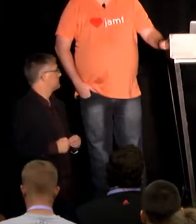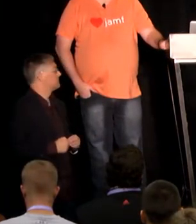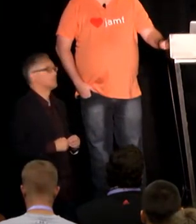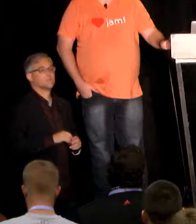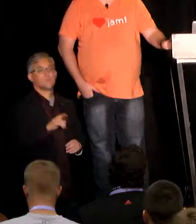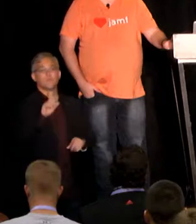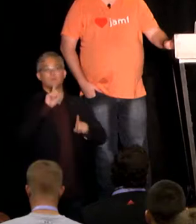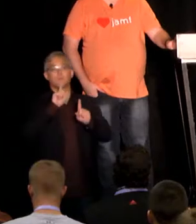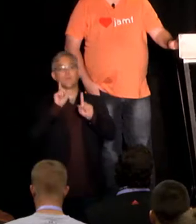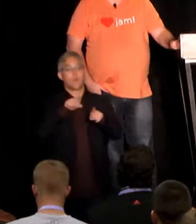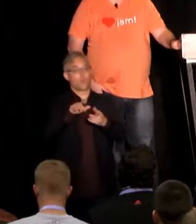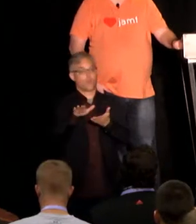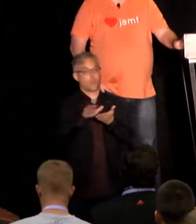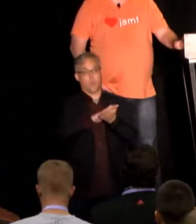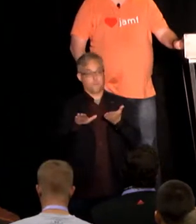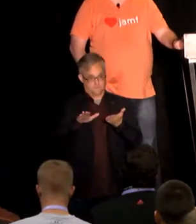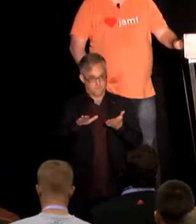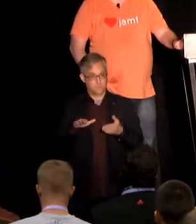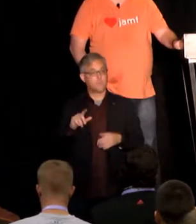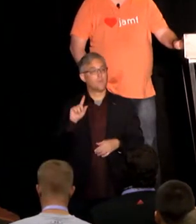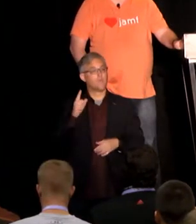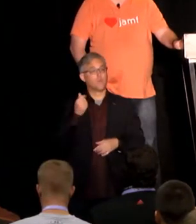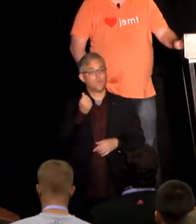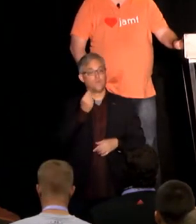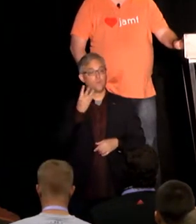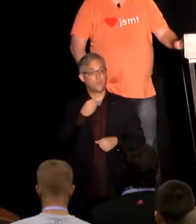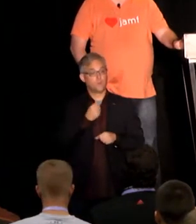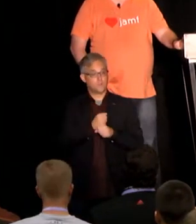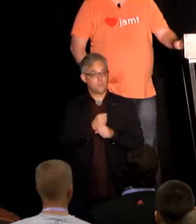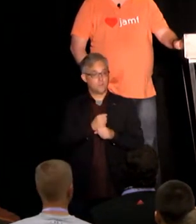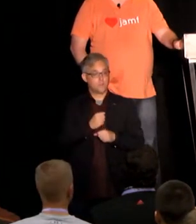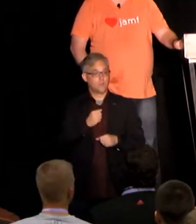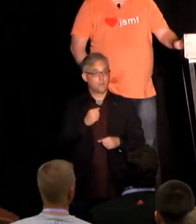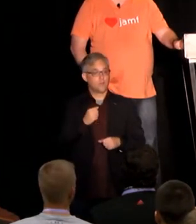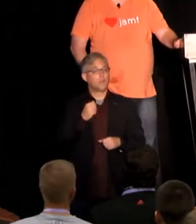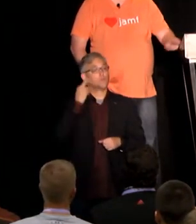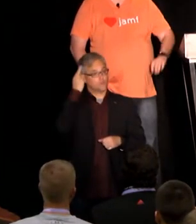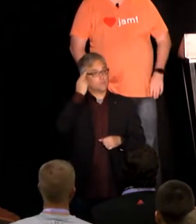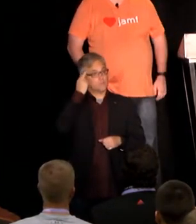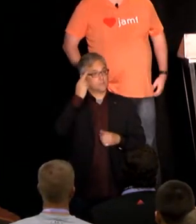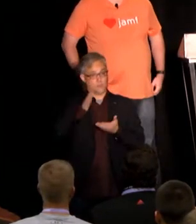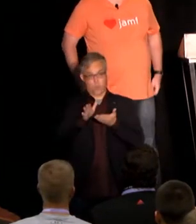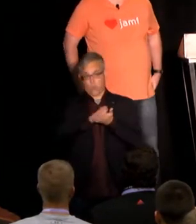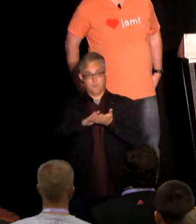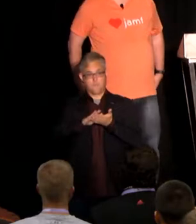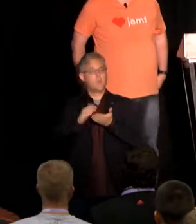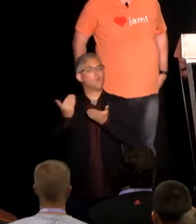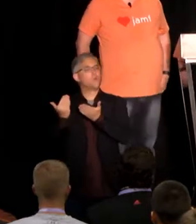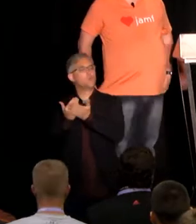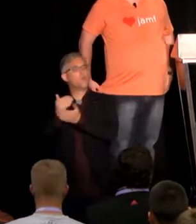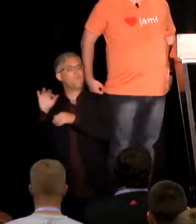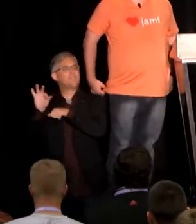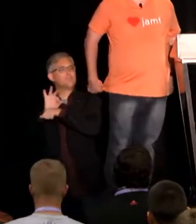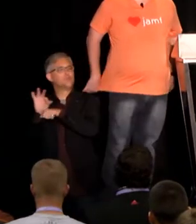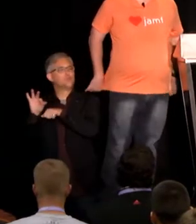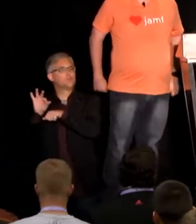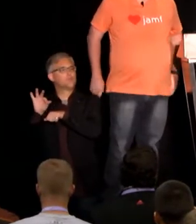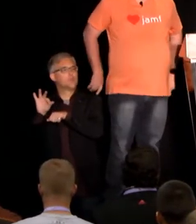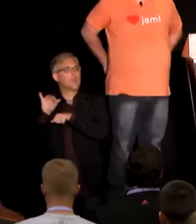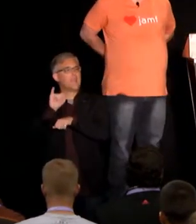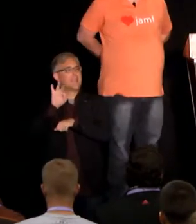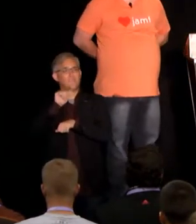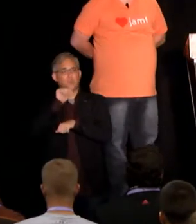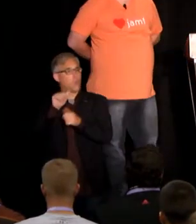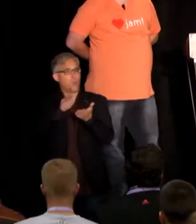response to the wiping, the first couple years, there were reasons why we had to wipe, like new features that we couldn't take advantage of unless we